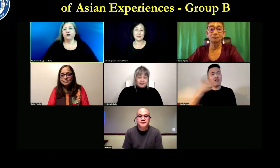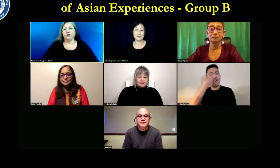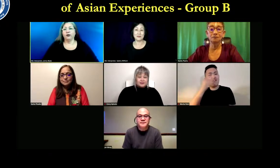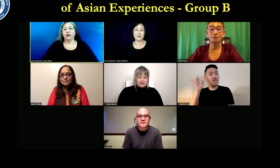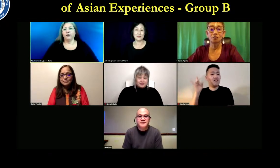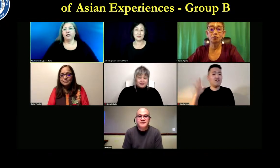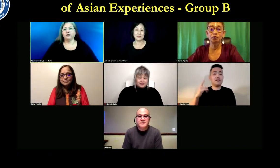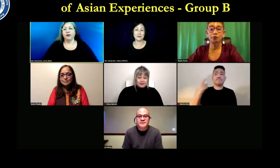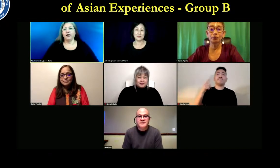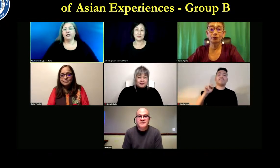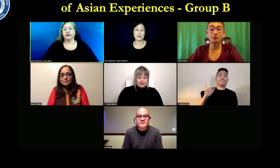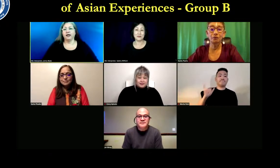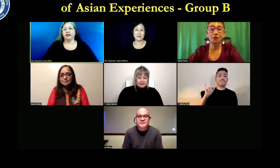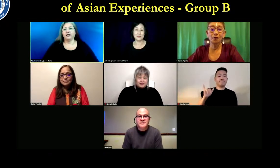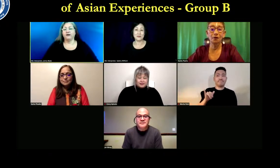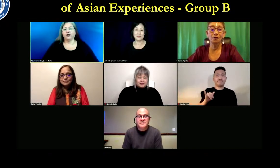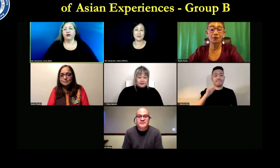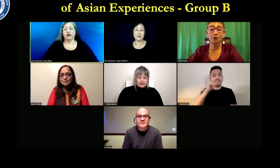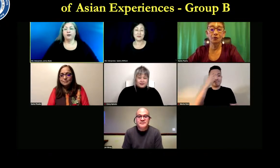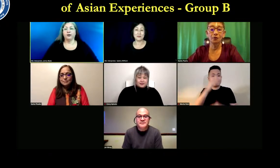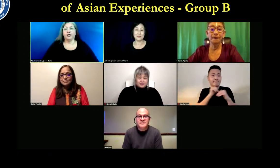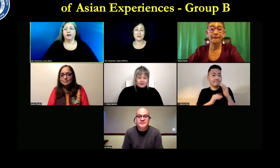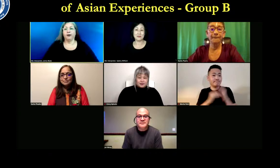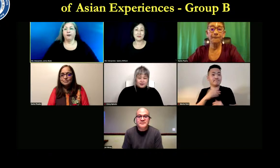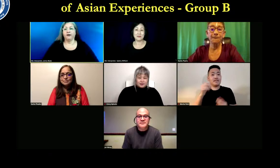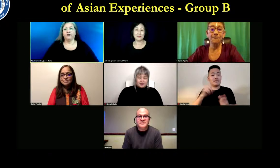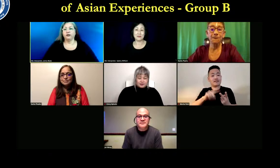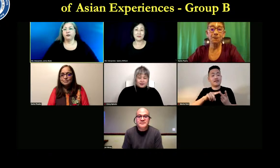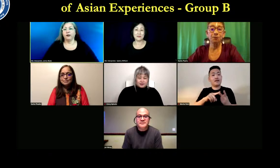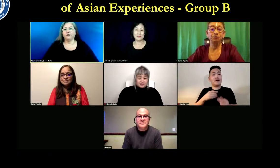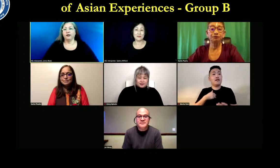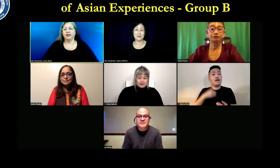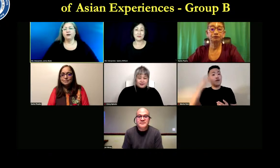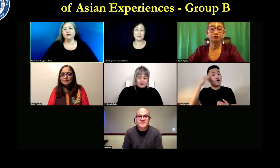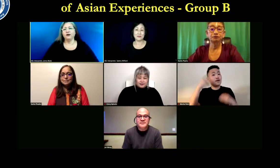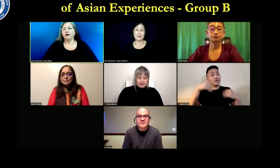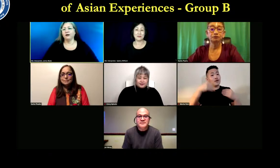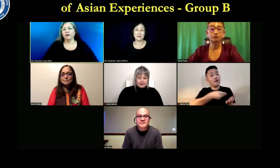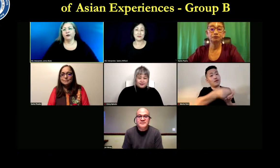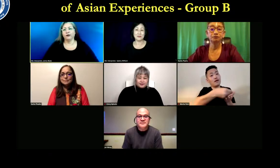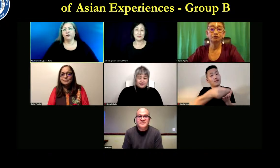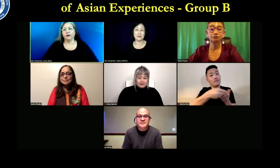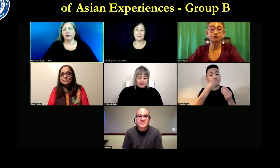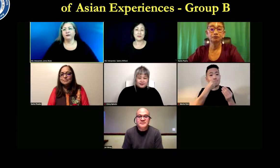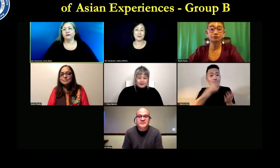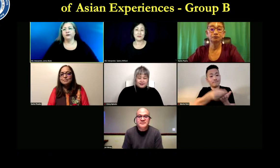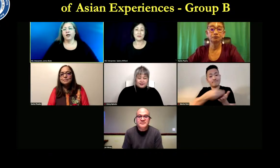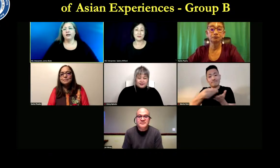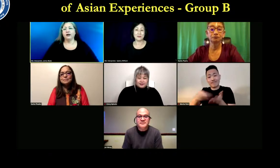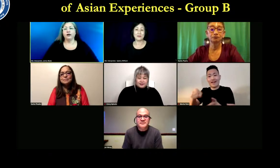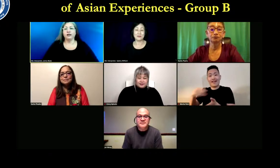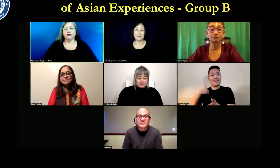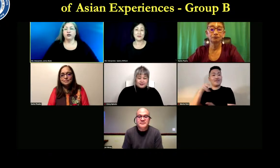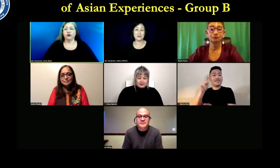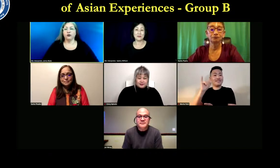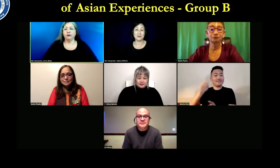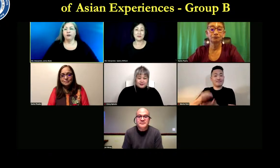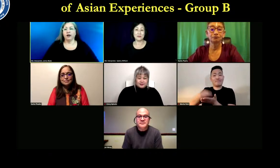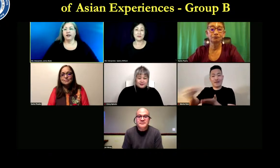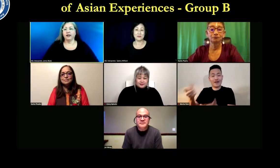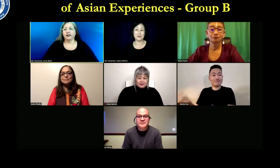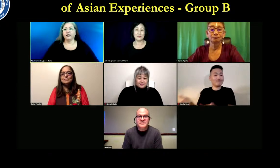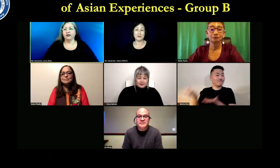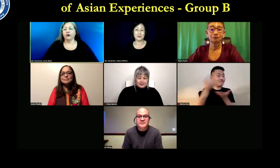being comfortable in my space. And if they're going to complain about my food smelling funny, that was very uncomfortable for me. And then going into the